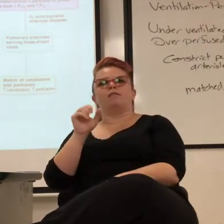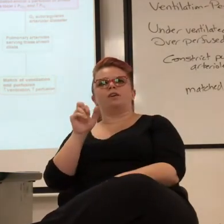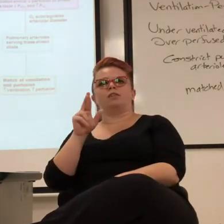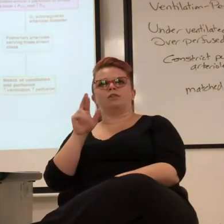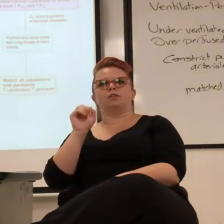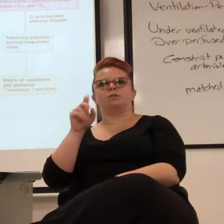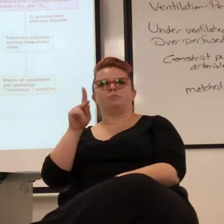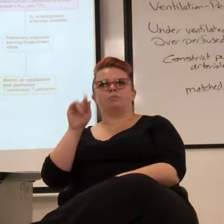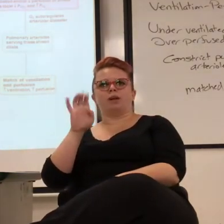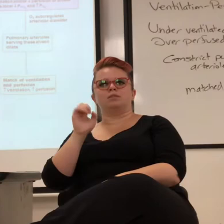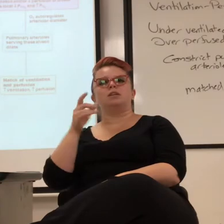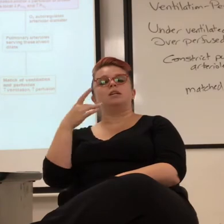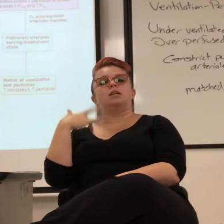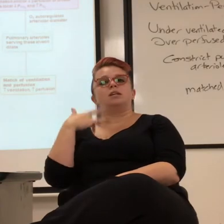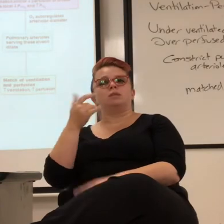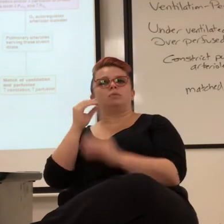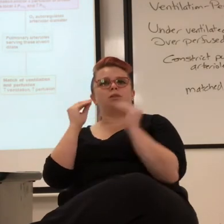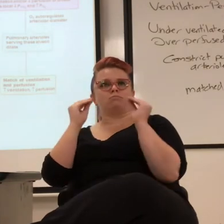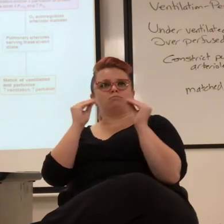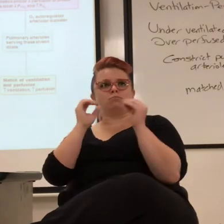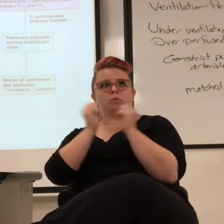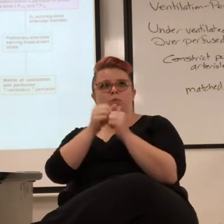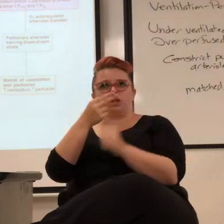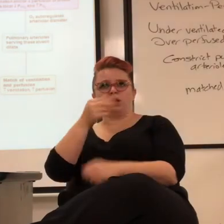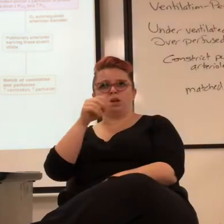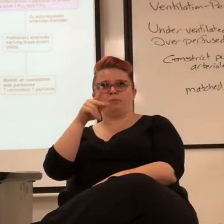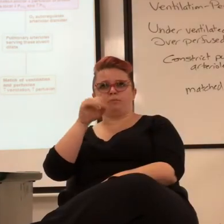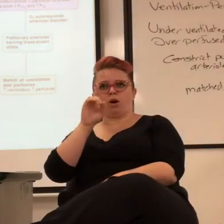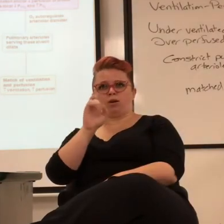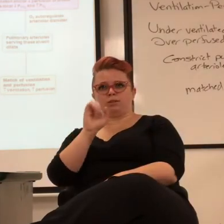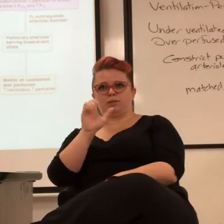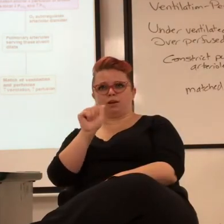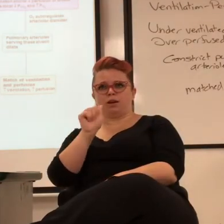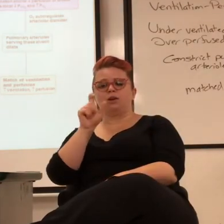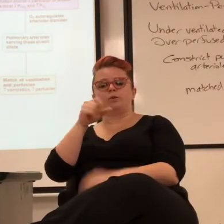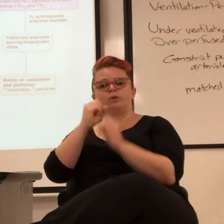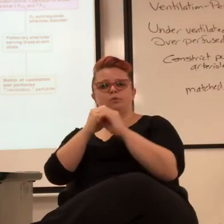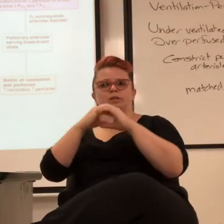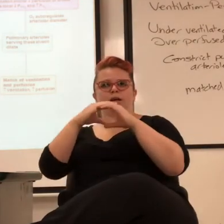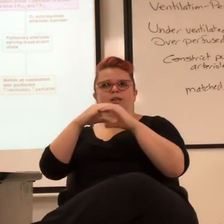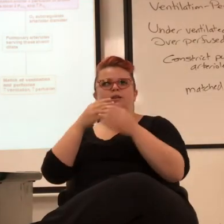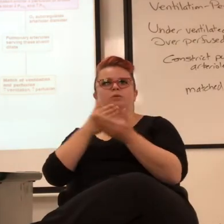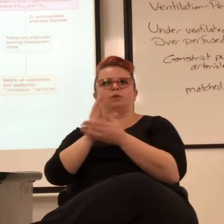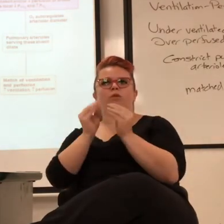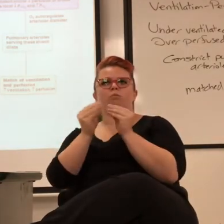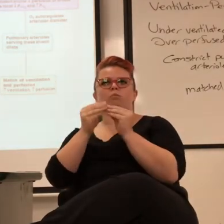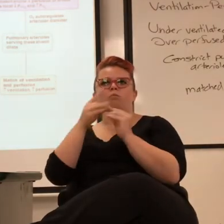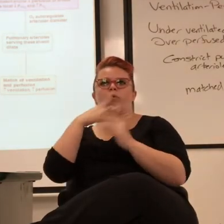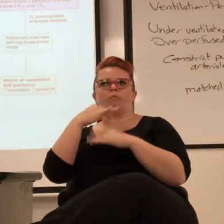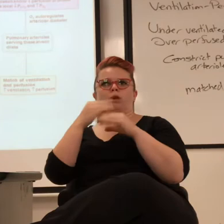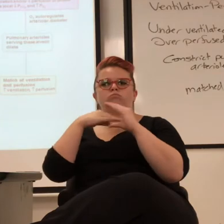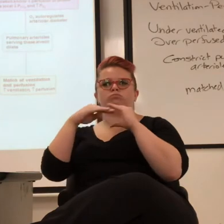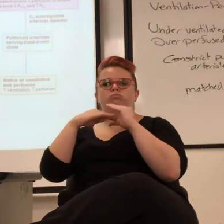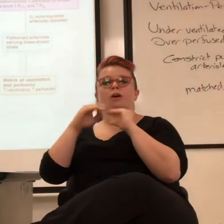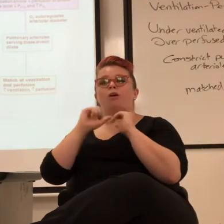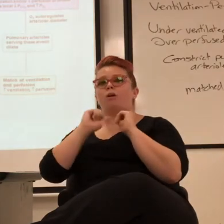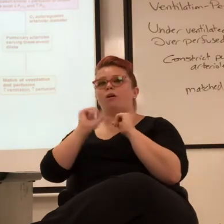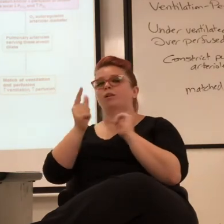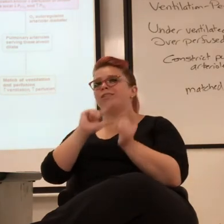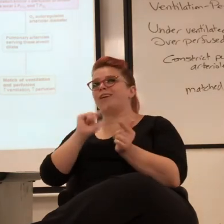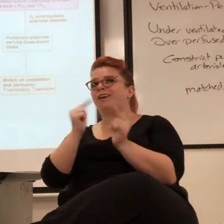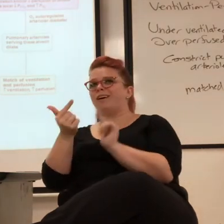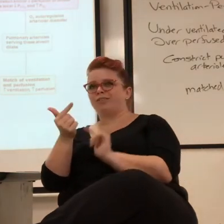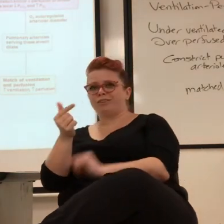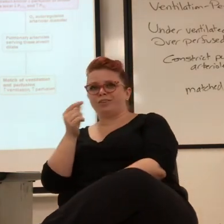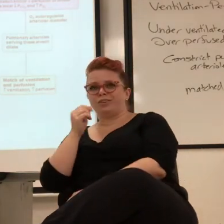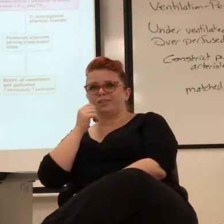is, with hypoxia, you dilate to let more blood in. That is the case in all the other tissues. But in the lungs,